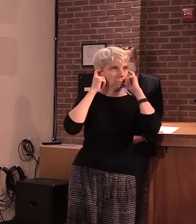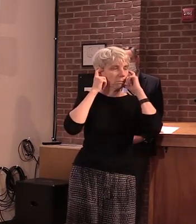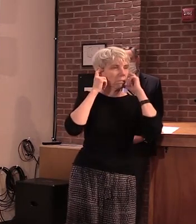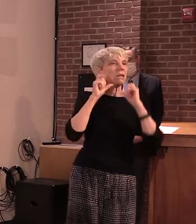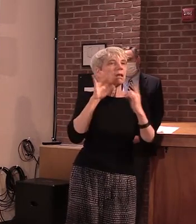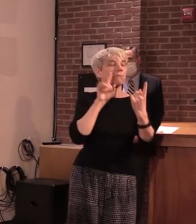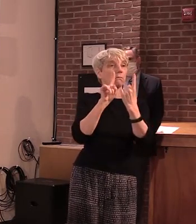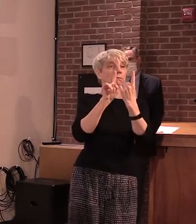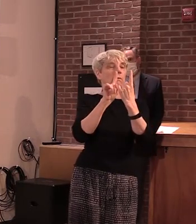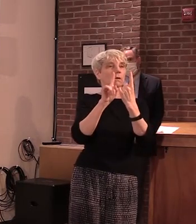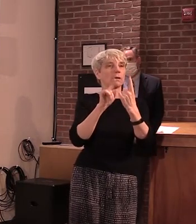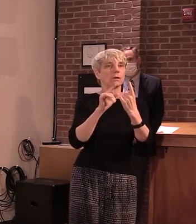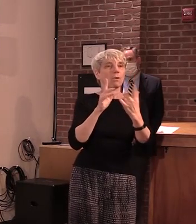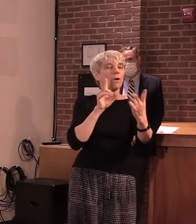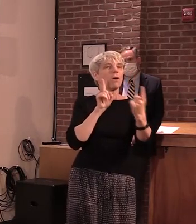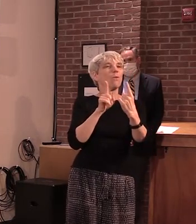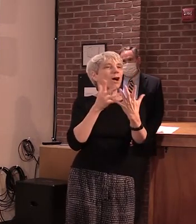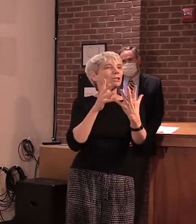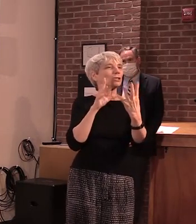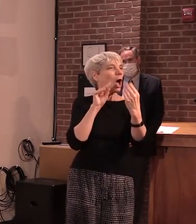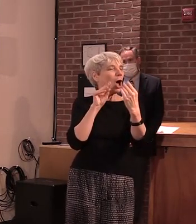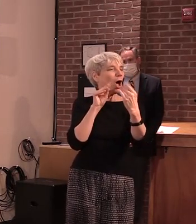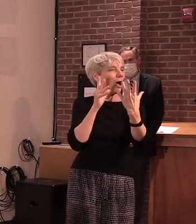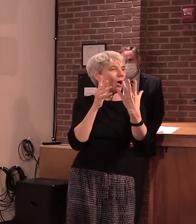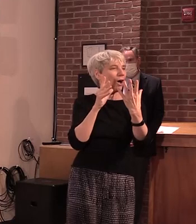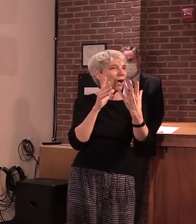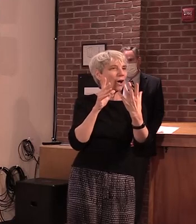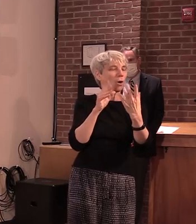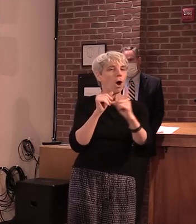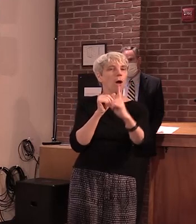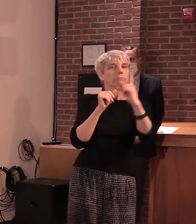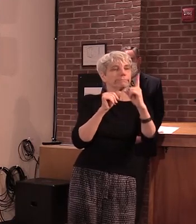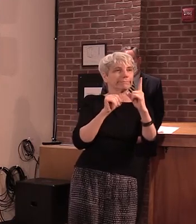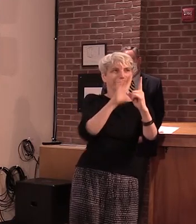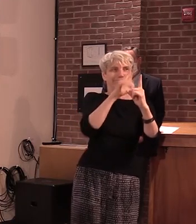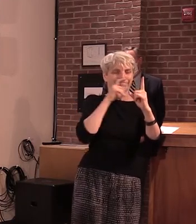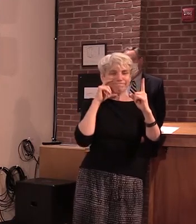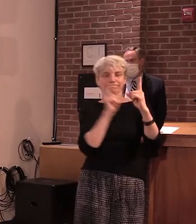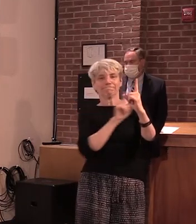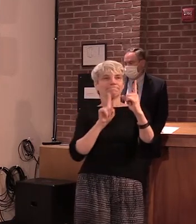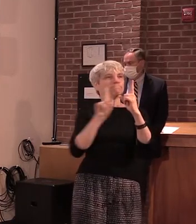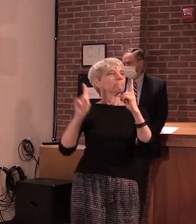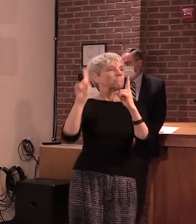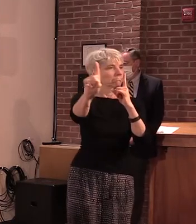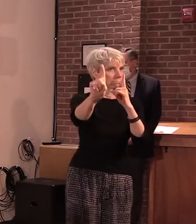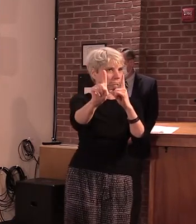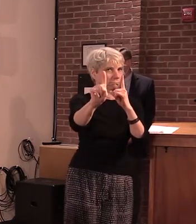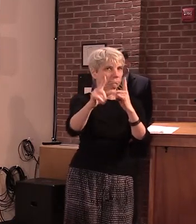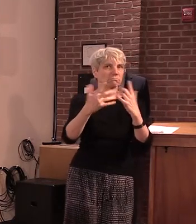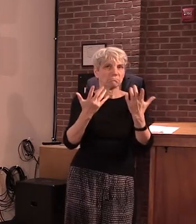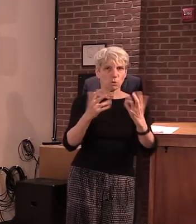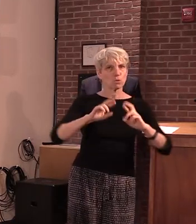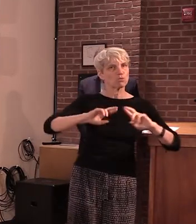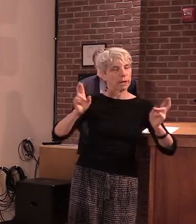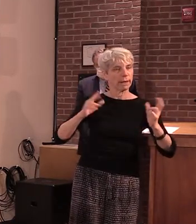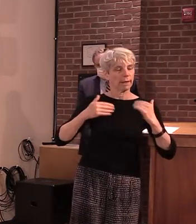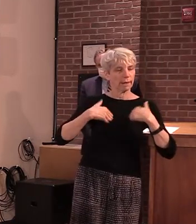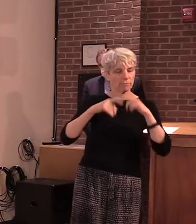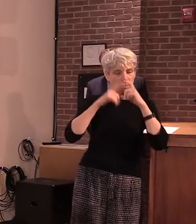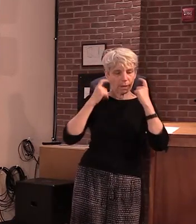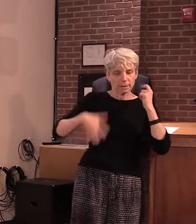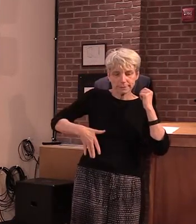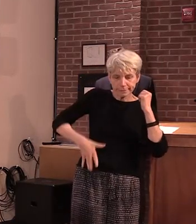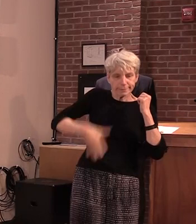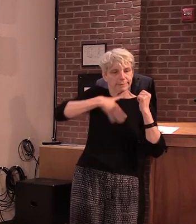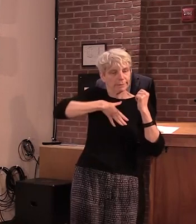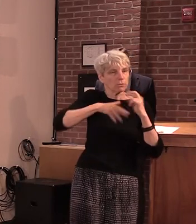case someone wants to engage in a conversation, stops to let you by, you can put your mask up mask up while you're passing